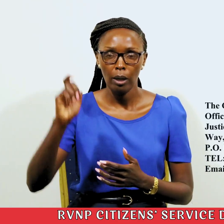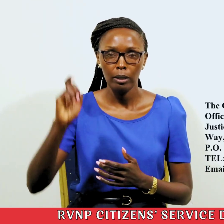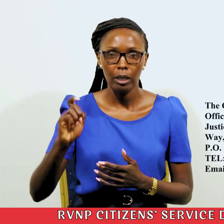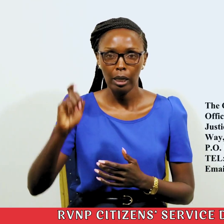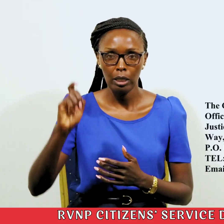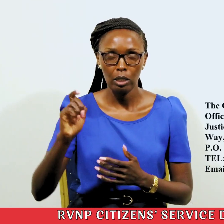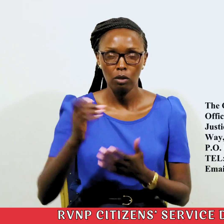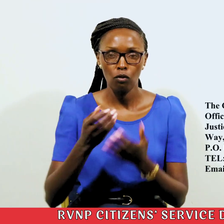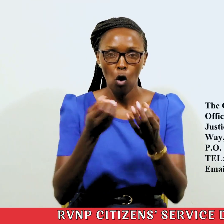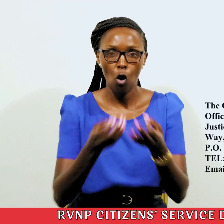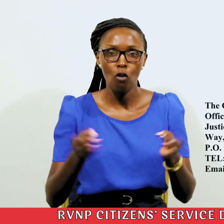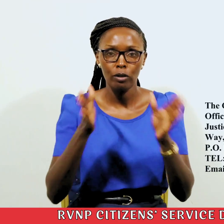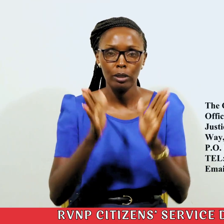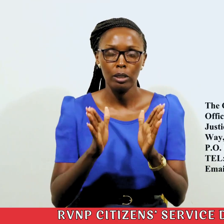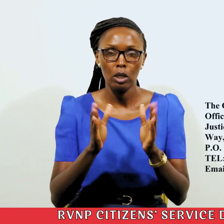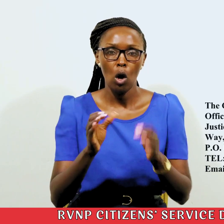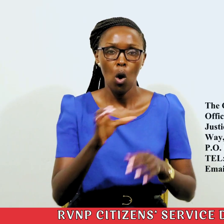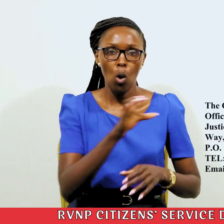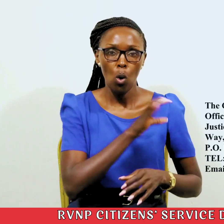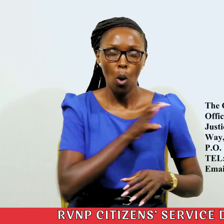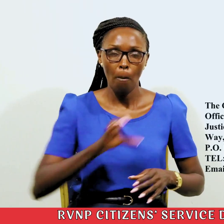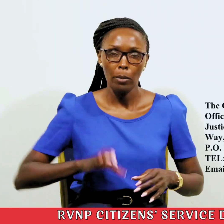Commission on Administrative Justice,